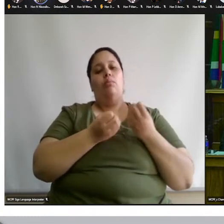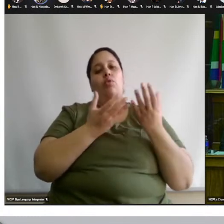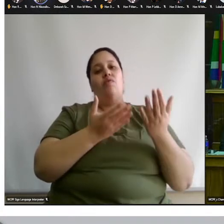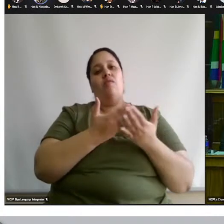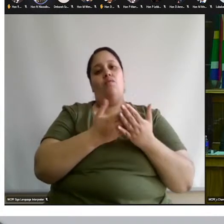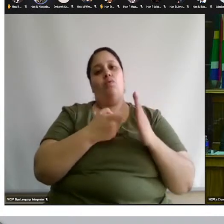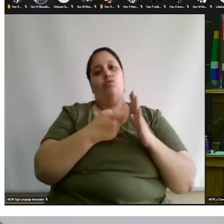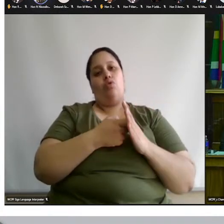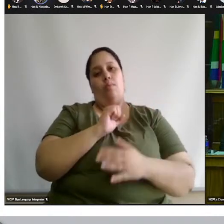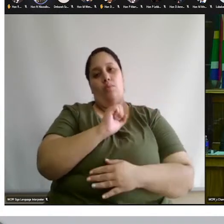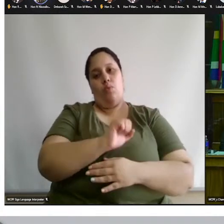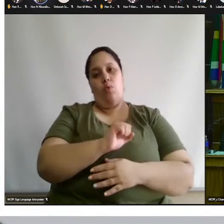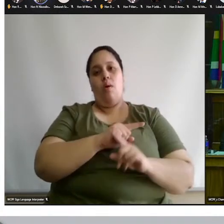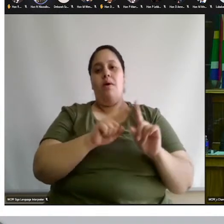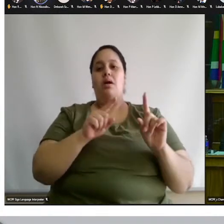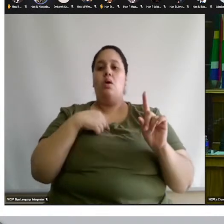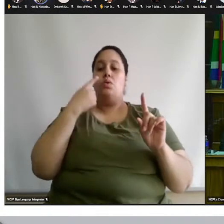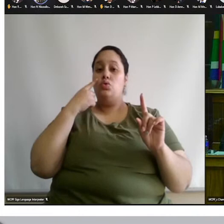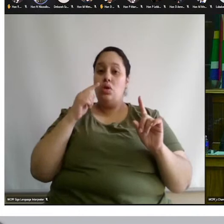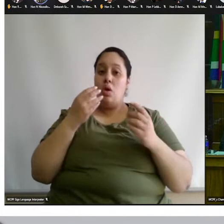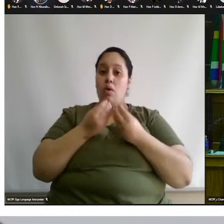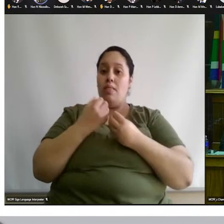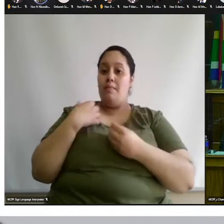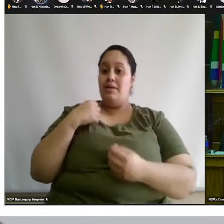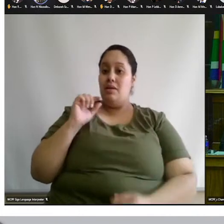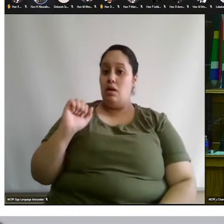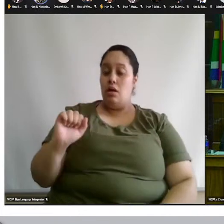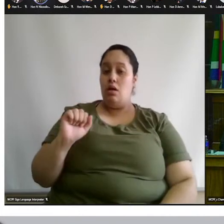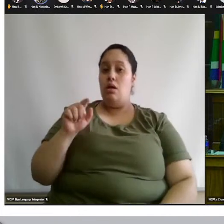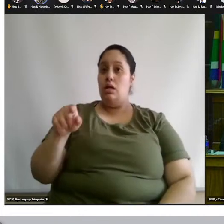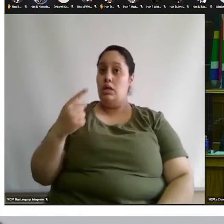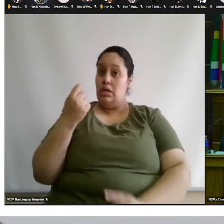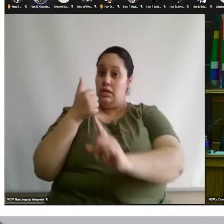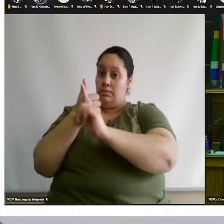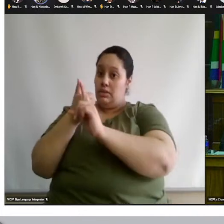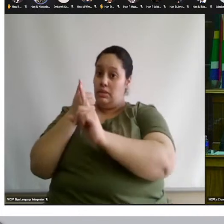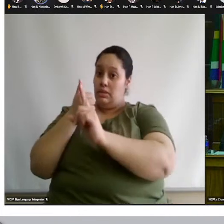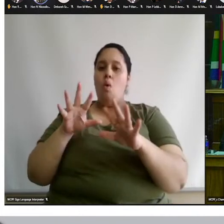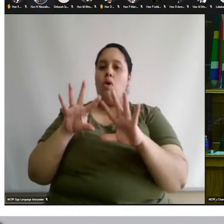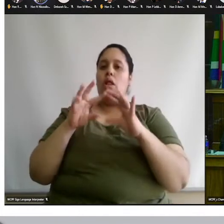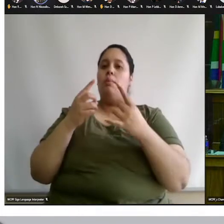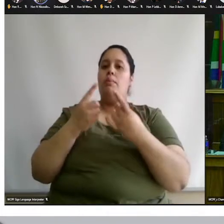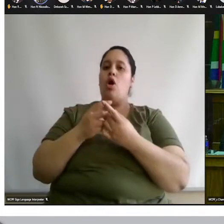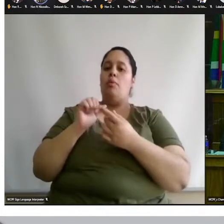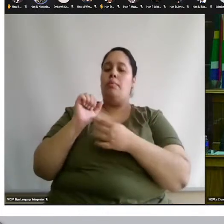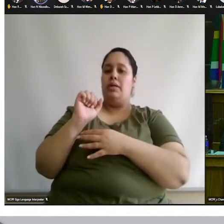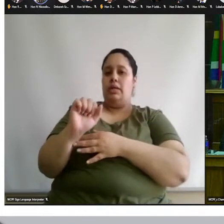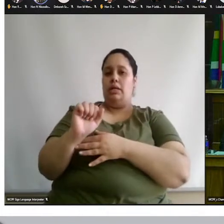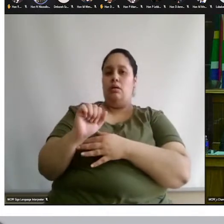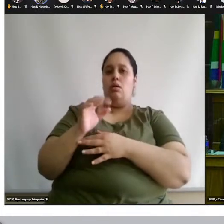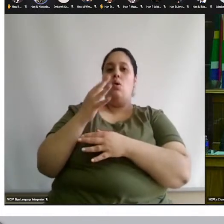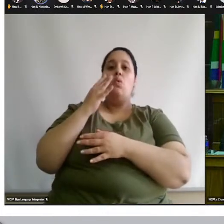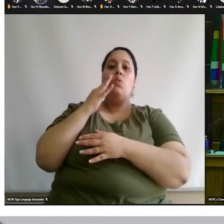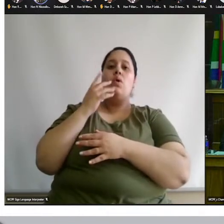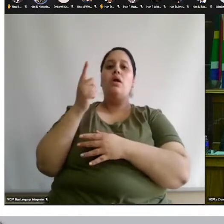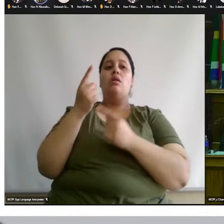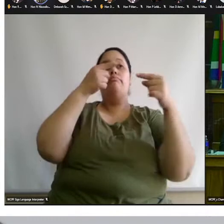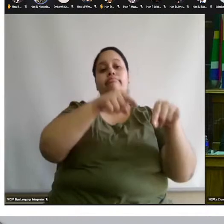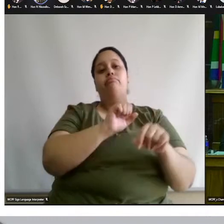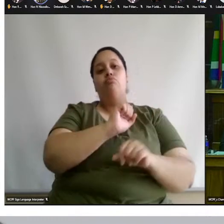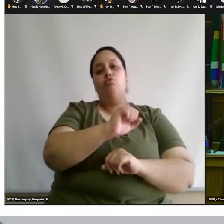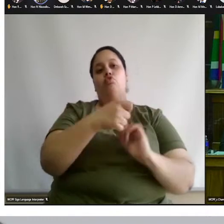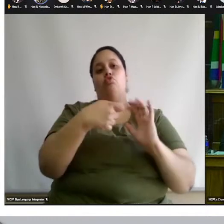And I just want to check with the minister whether himself or his department, when last were they there in that